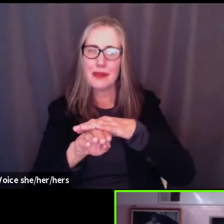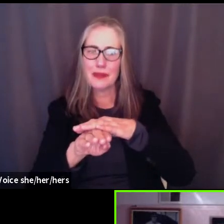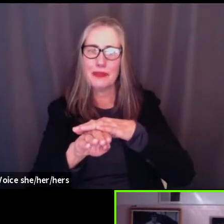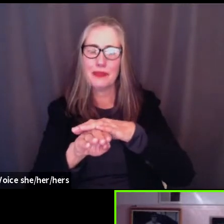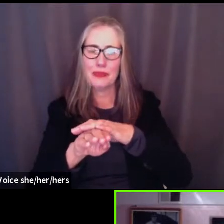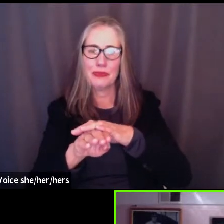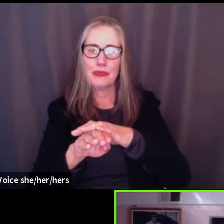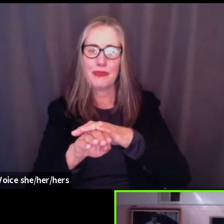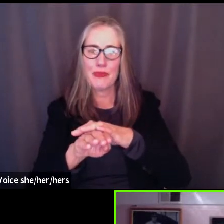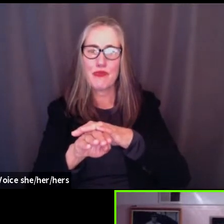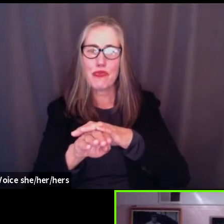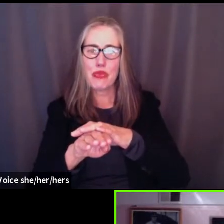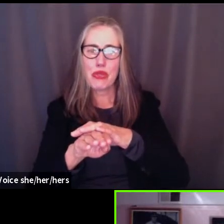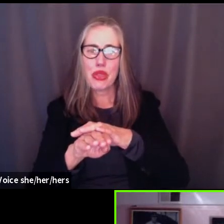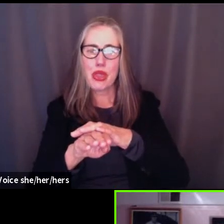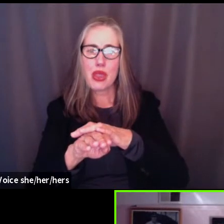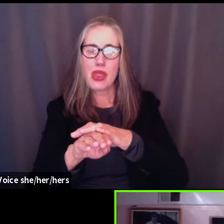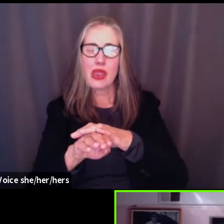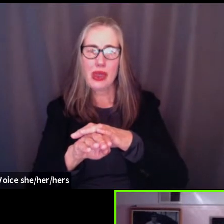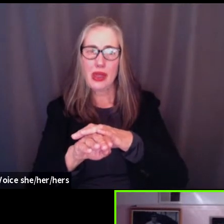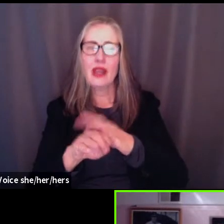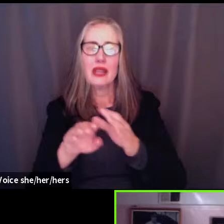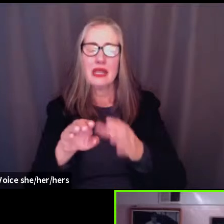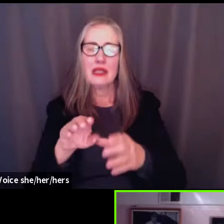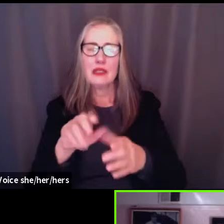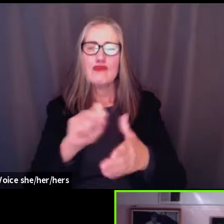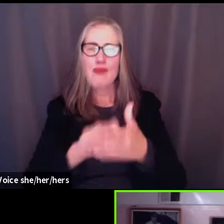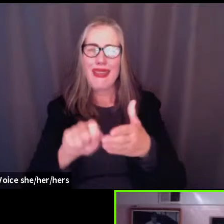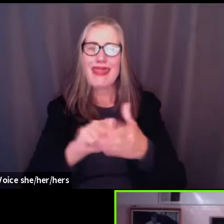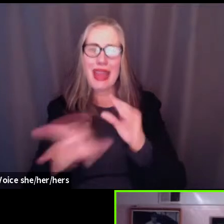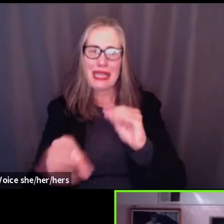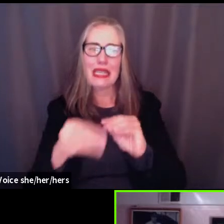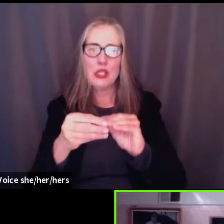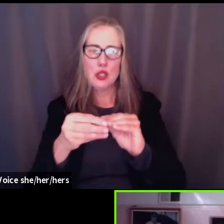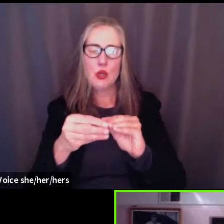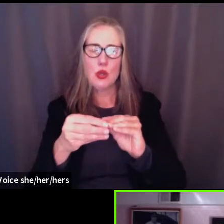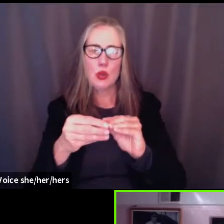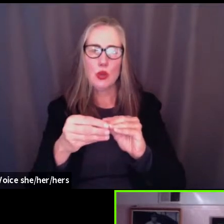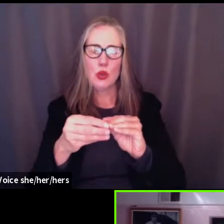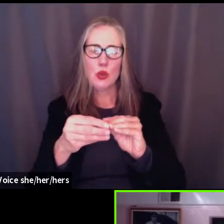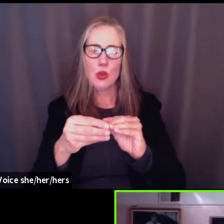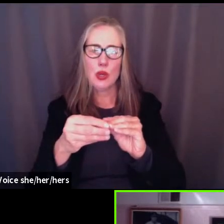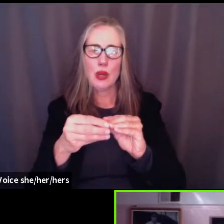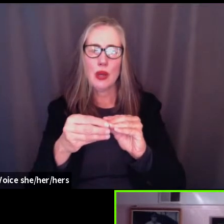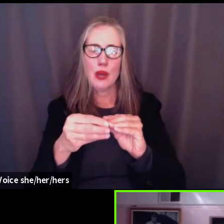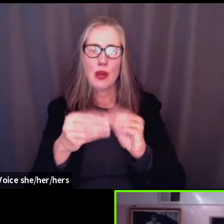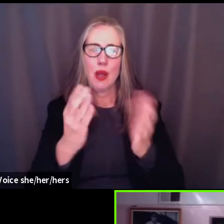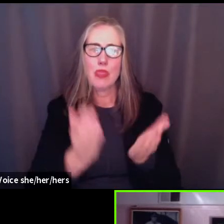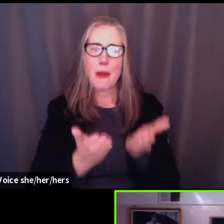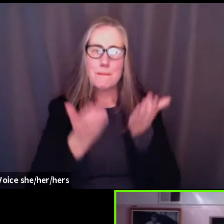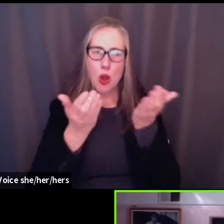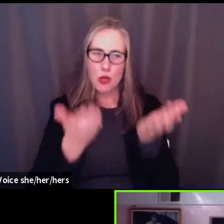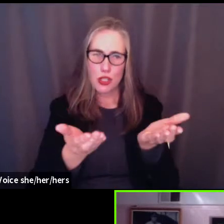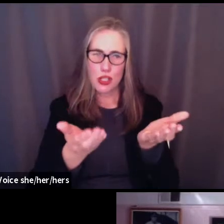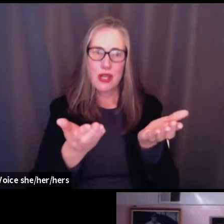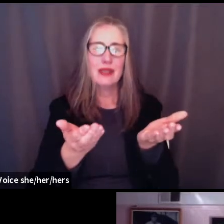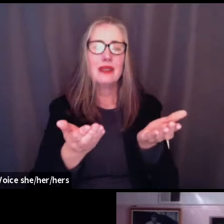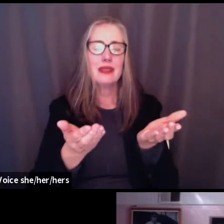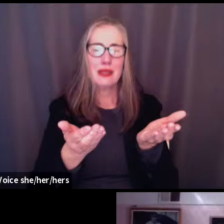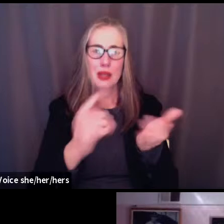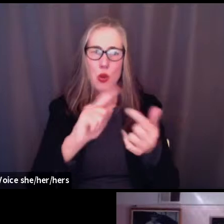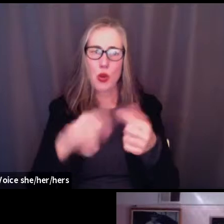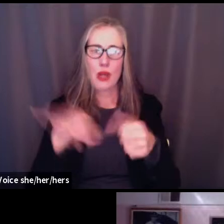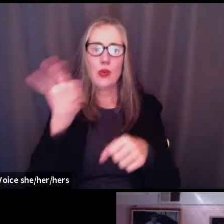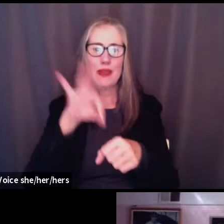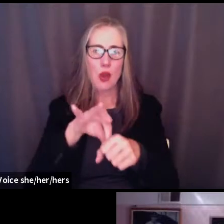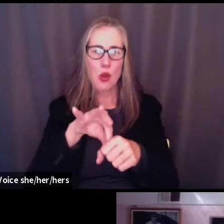into the motion or into the statement as we vote on it. Yes, we'll go ahead